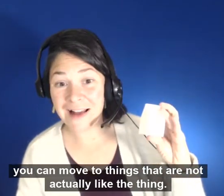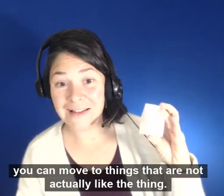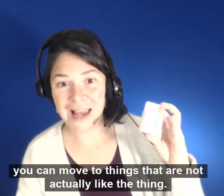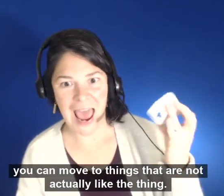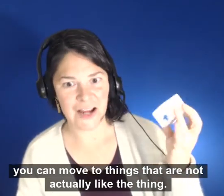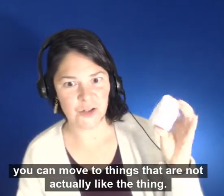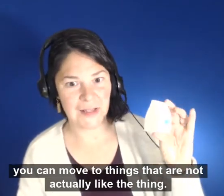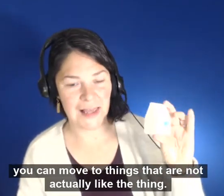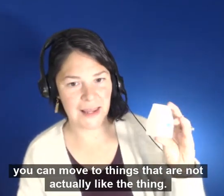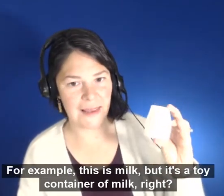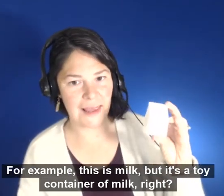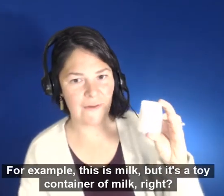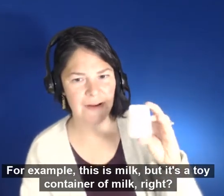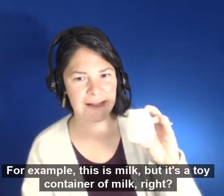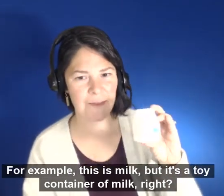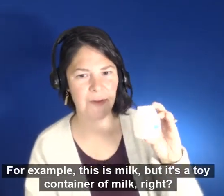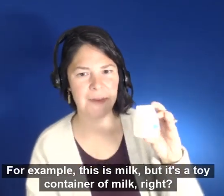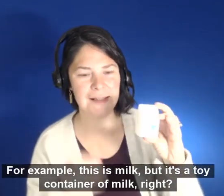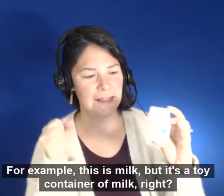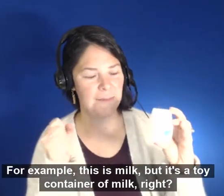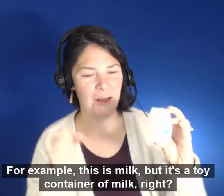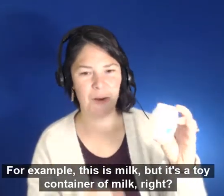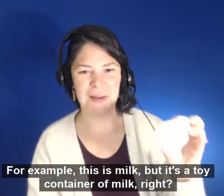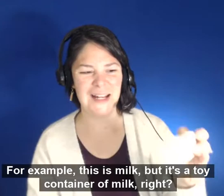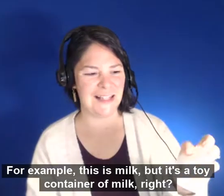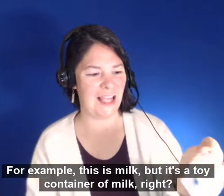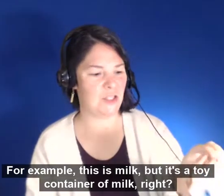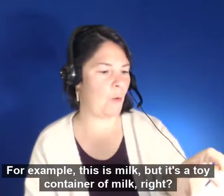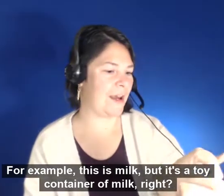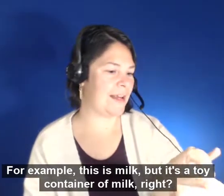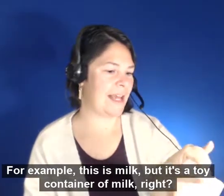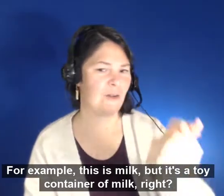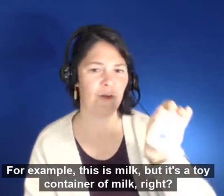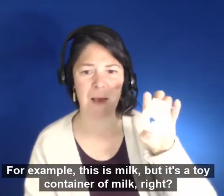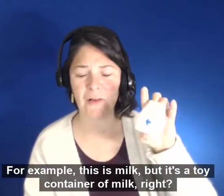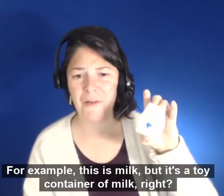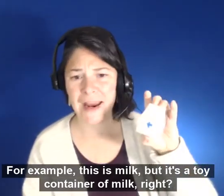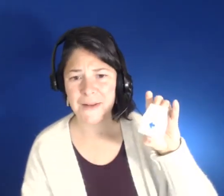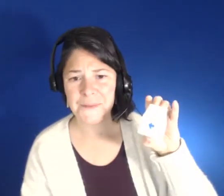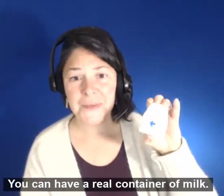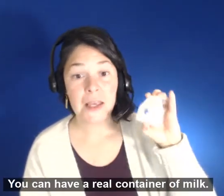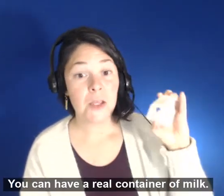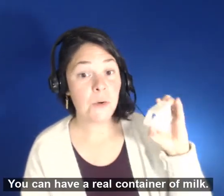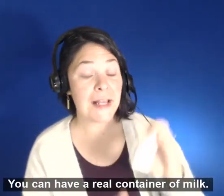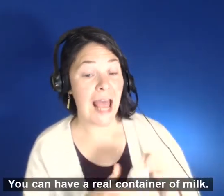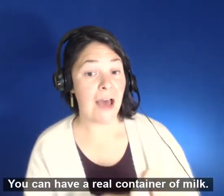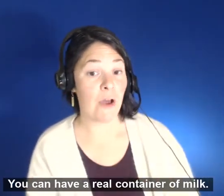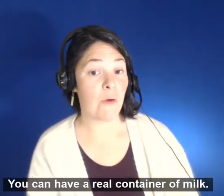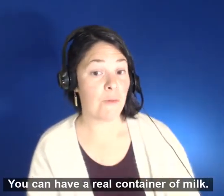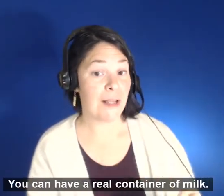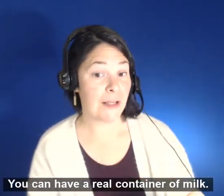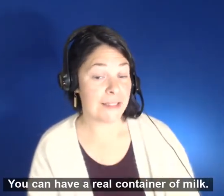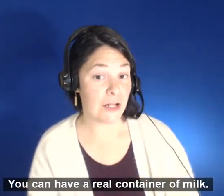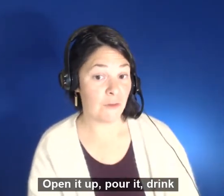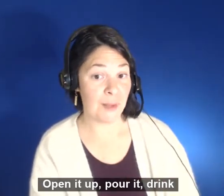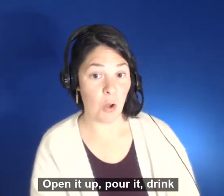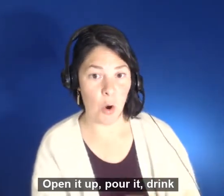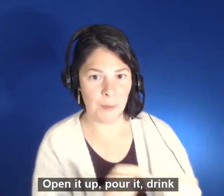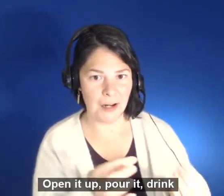not actually like the thing. For example, this is milk, but it's a toy container of milk, right? You can have a real container of milk, open it